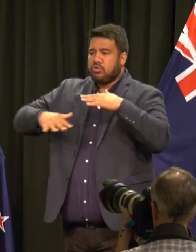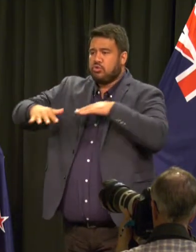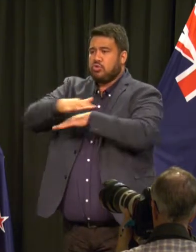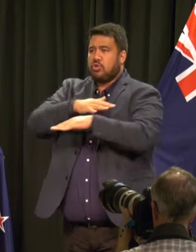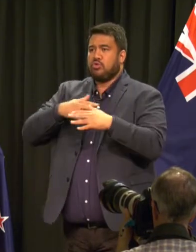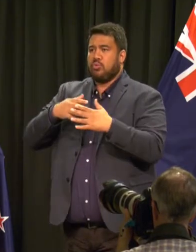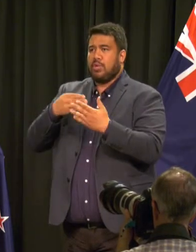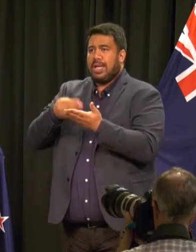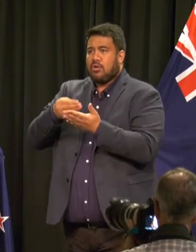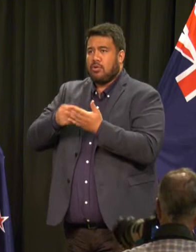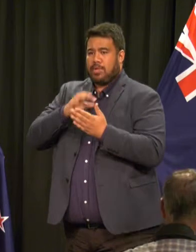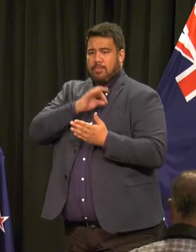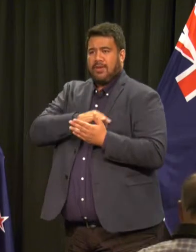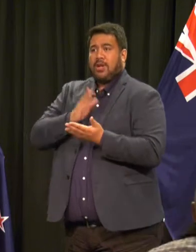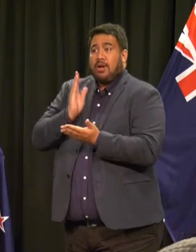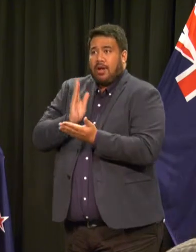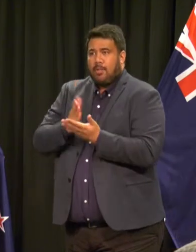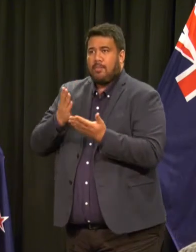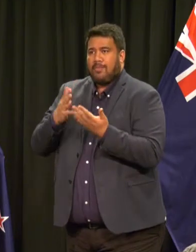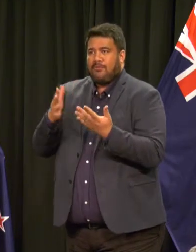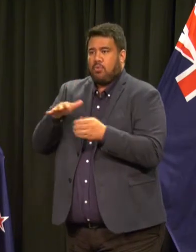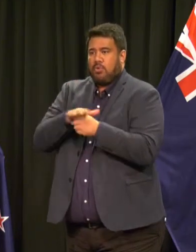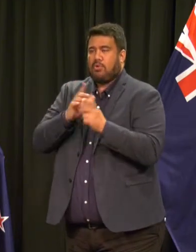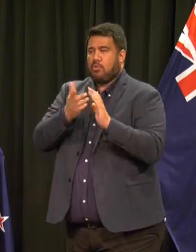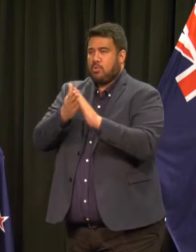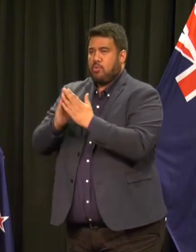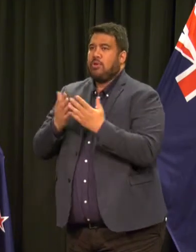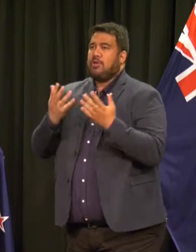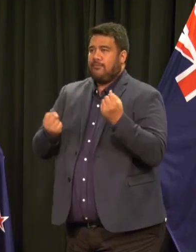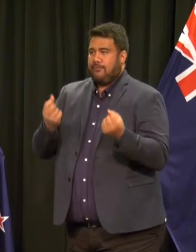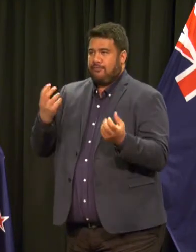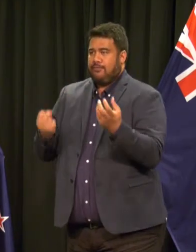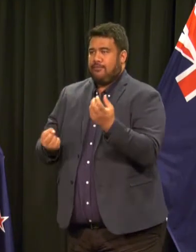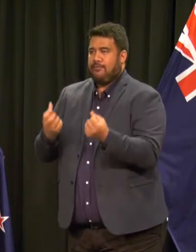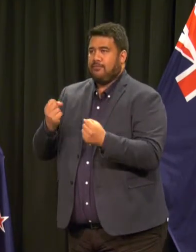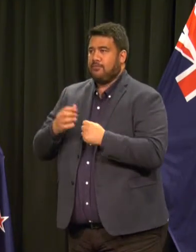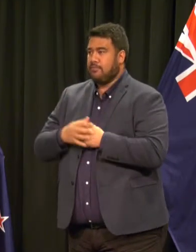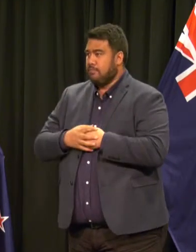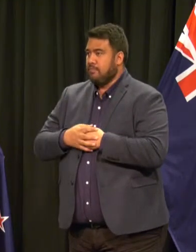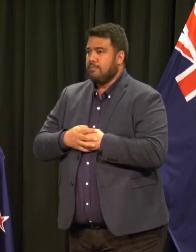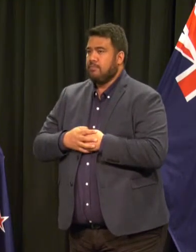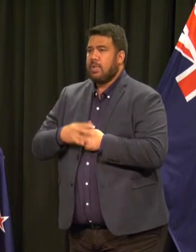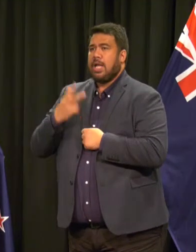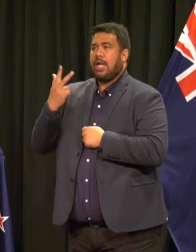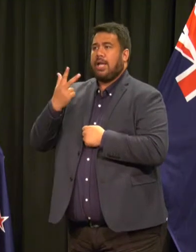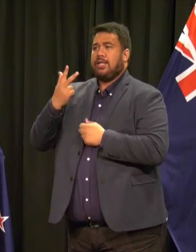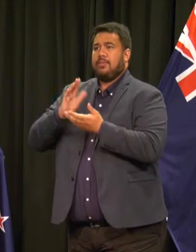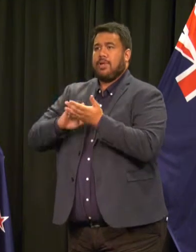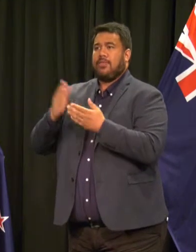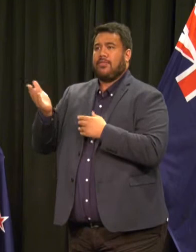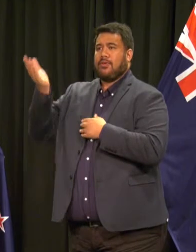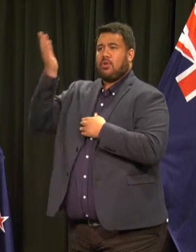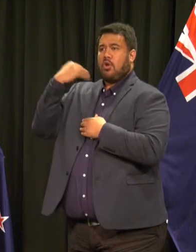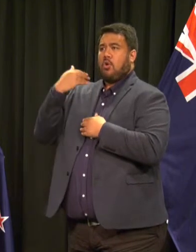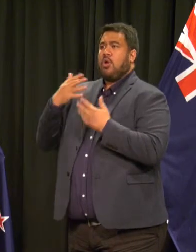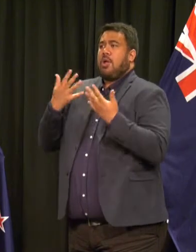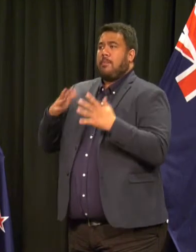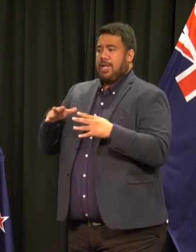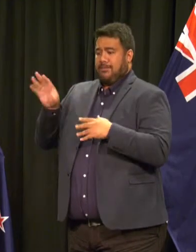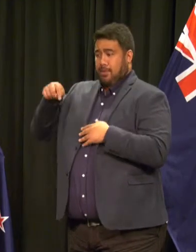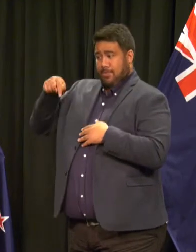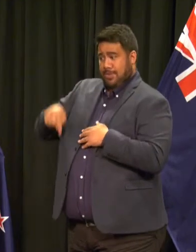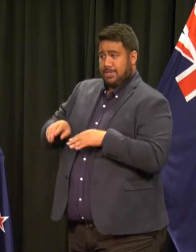economic benefits in the local community. Now, in a speech just 80 months ago, it was outlined from